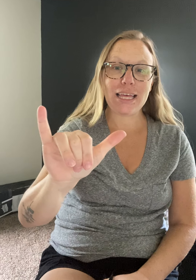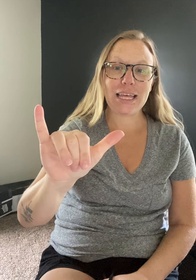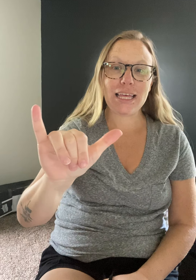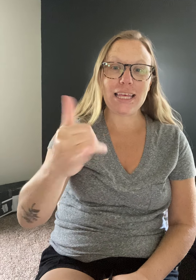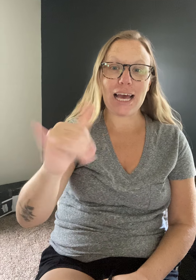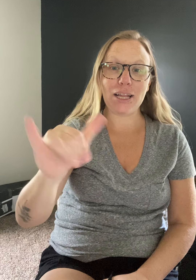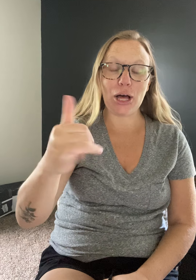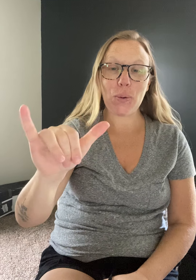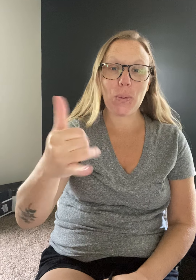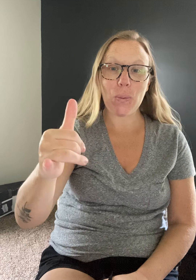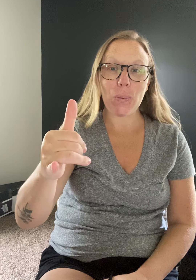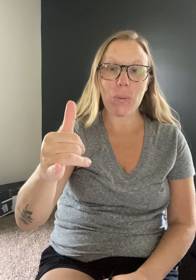yellow,